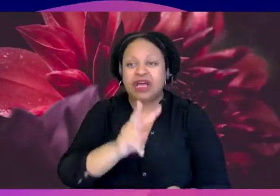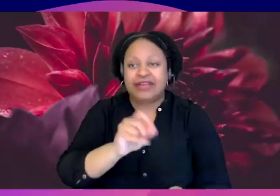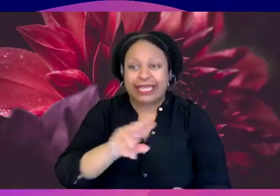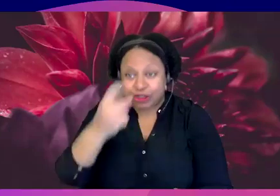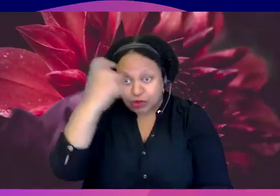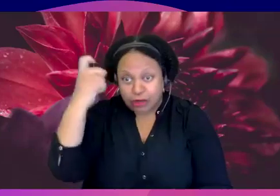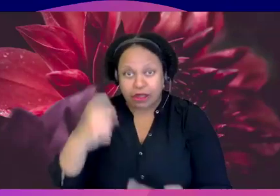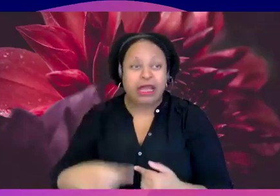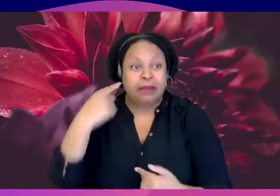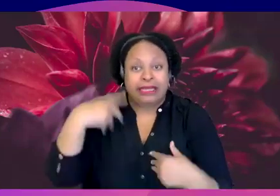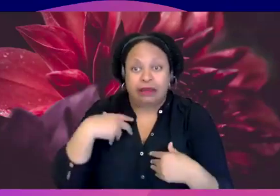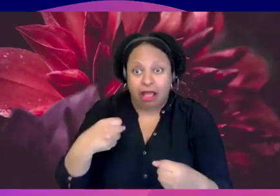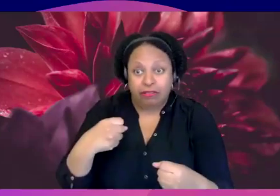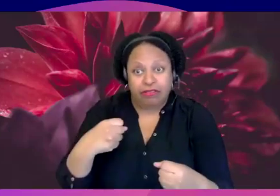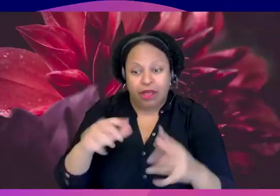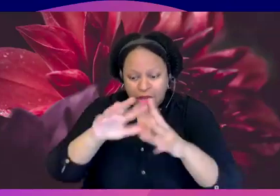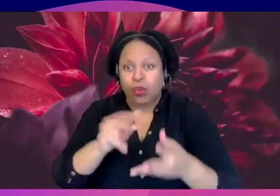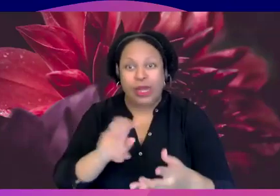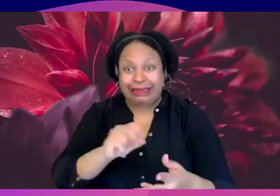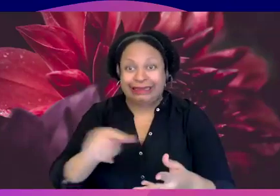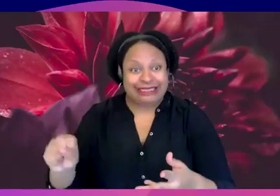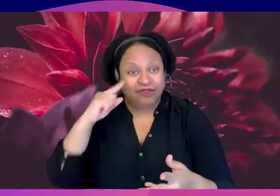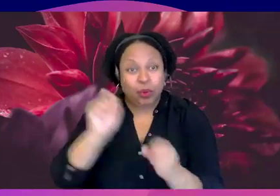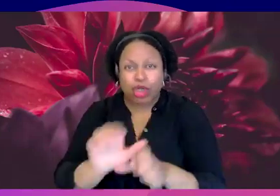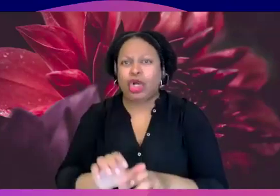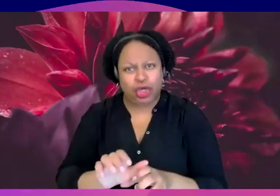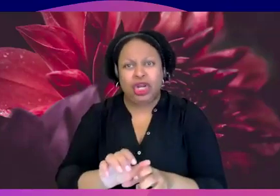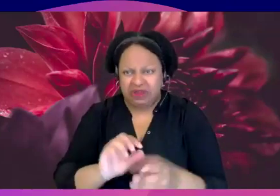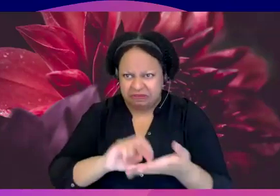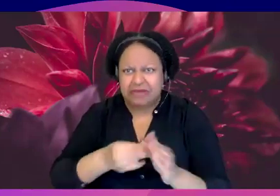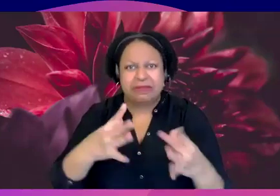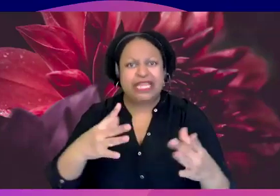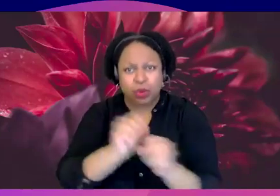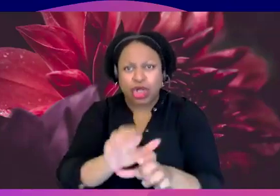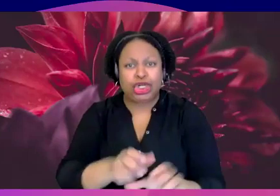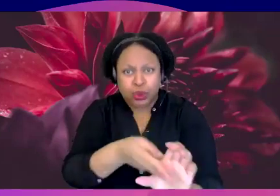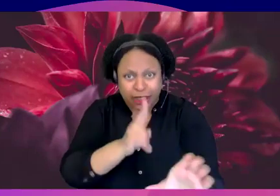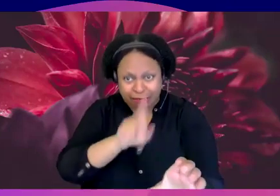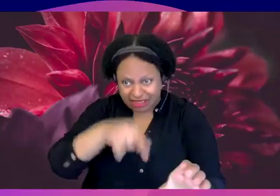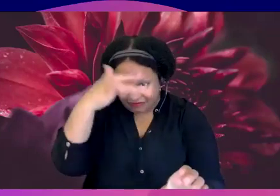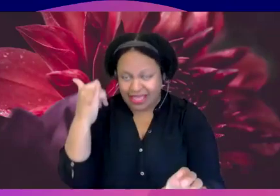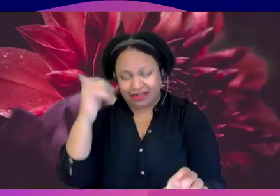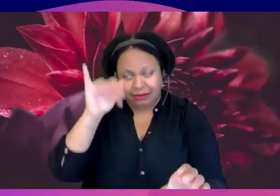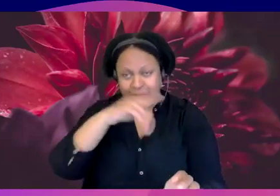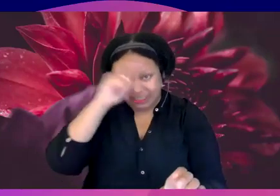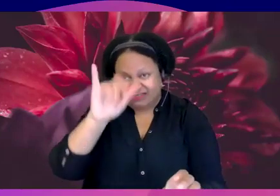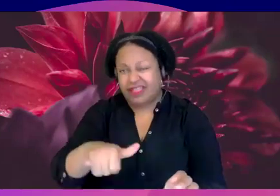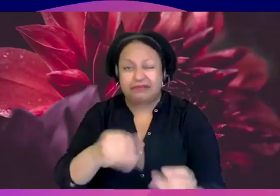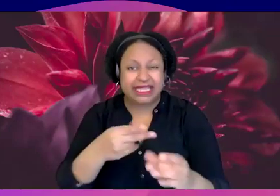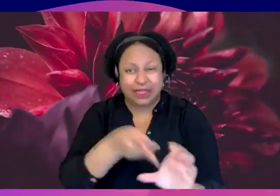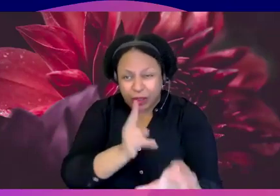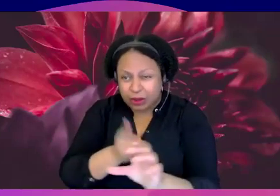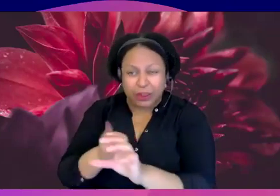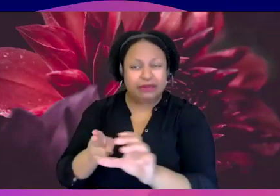mental health and wellness of workers is a retention issue. We're going to continue to lose workers, talented workers that we spent a lot of